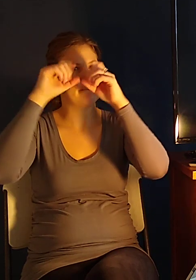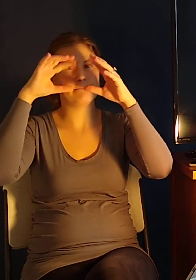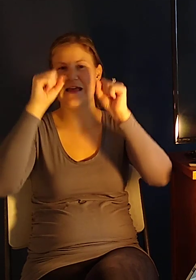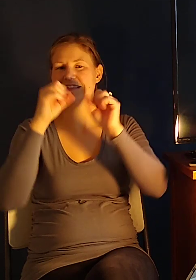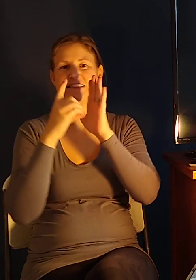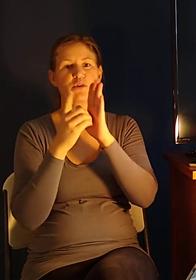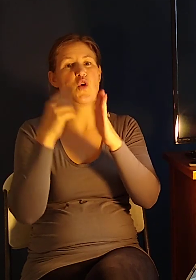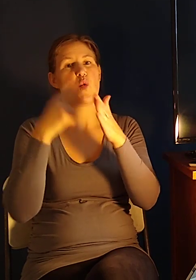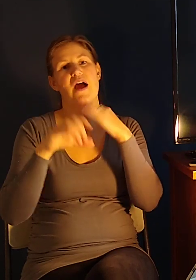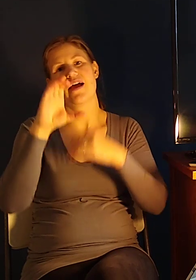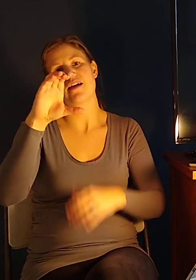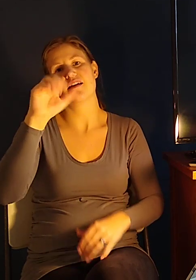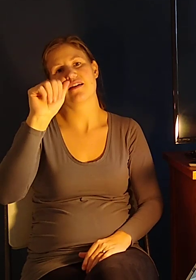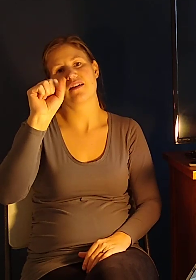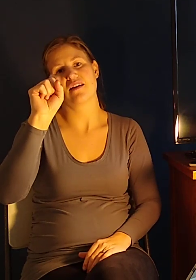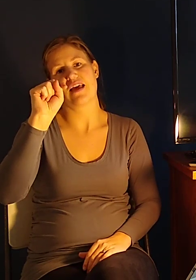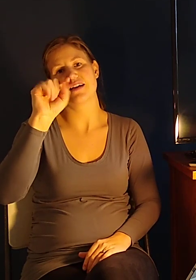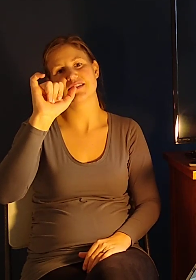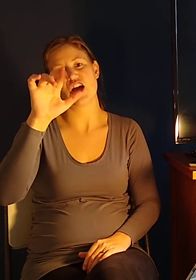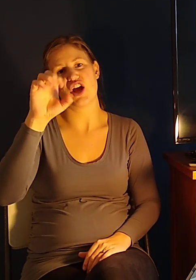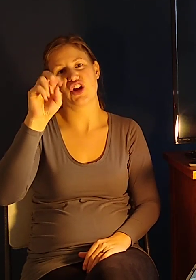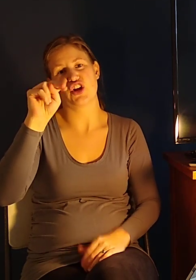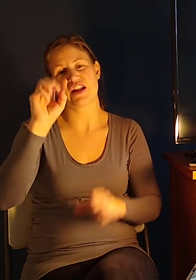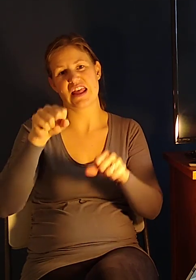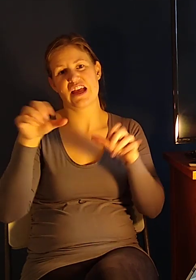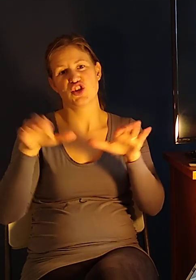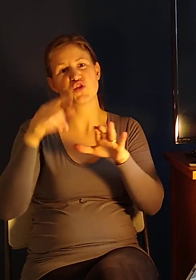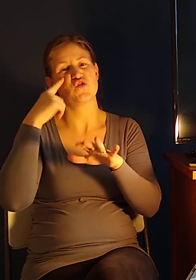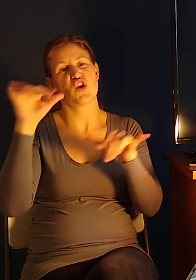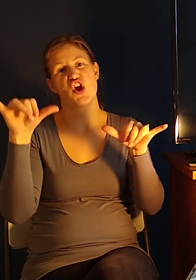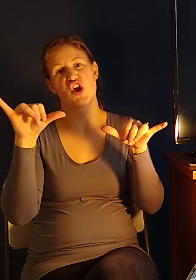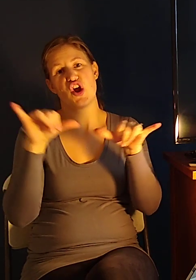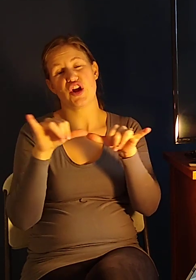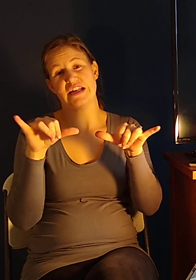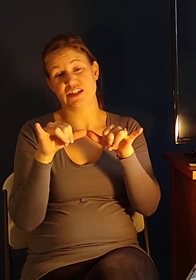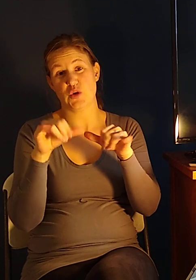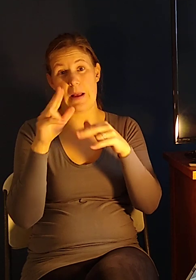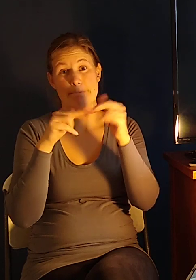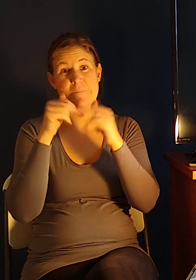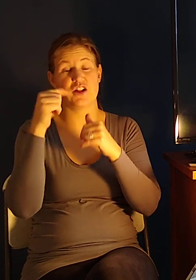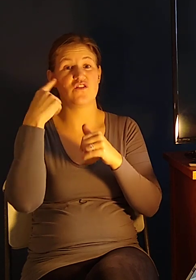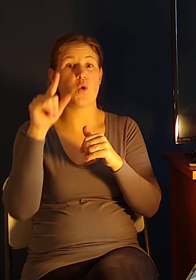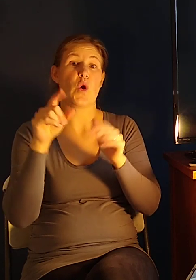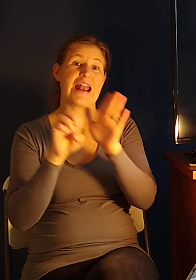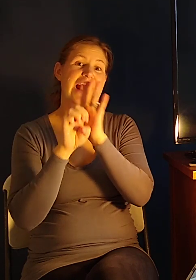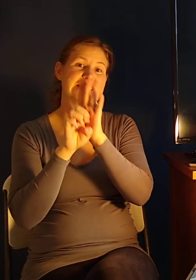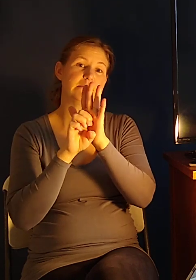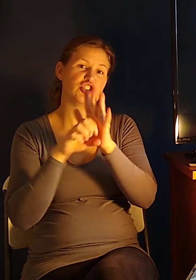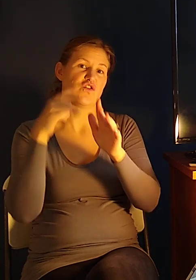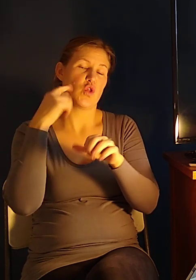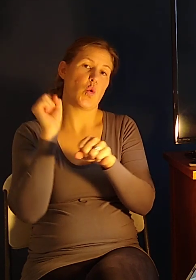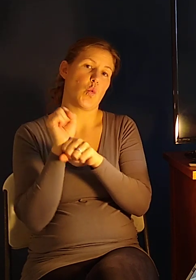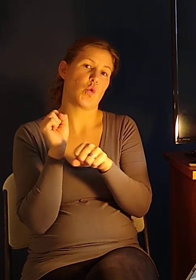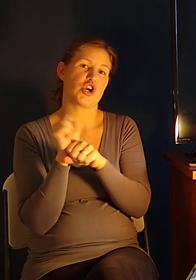what cast iron can do in architecture. It was built for an exhibition of the works of Industry of